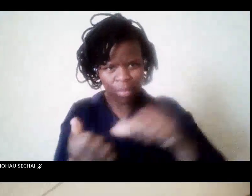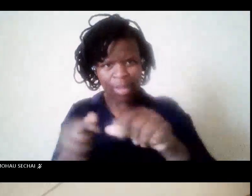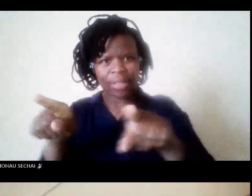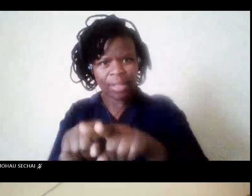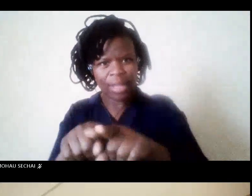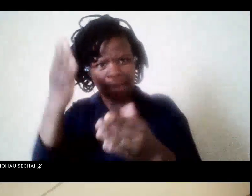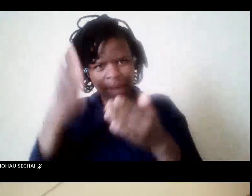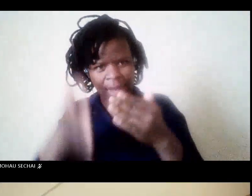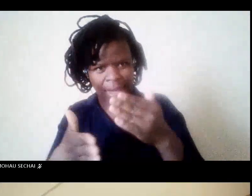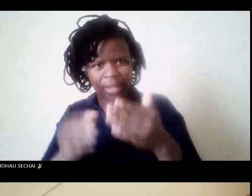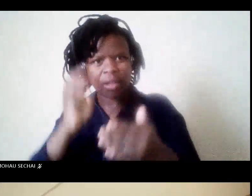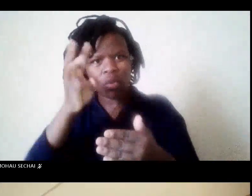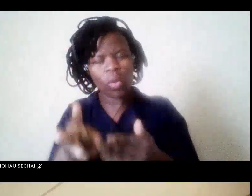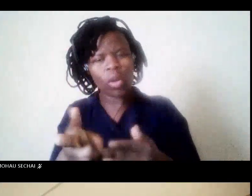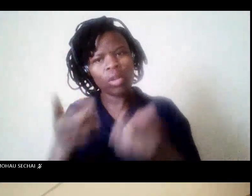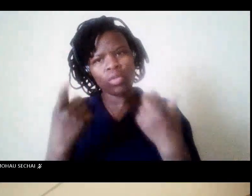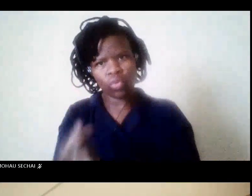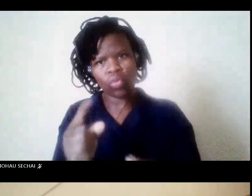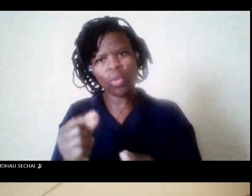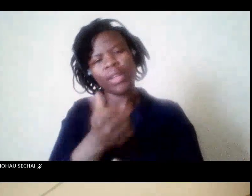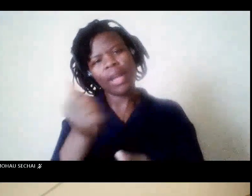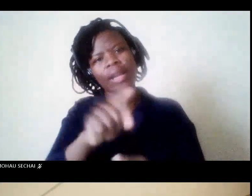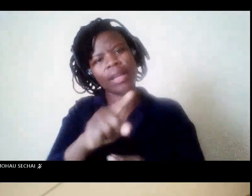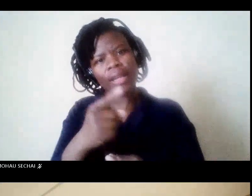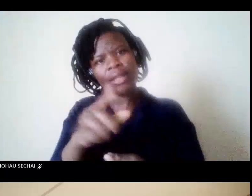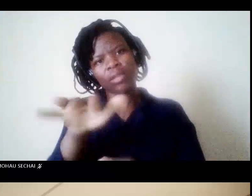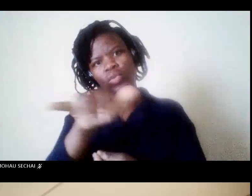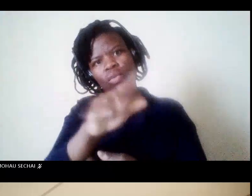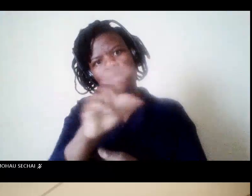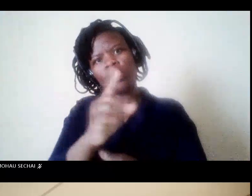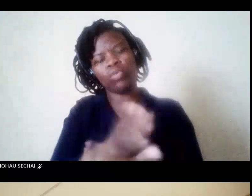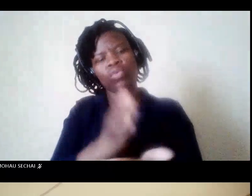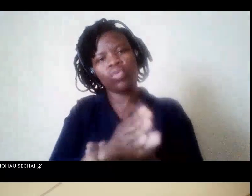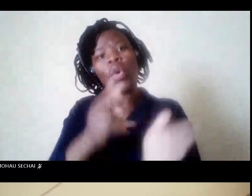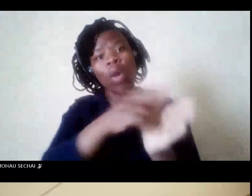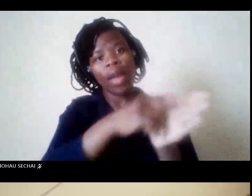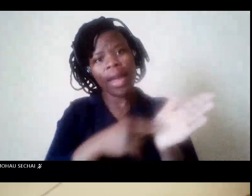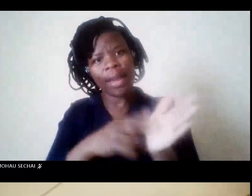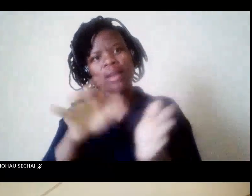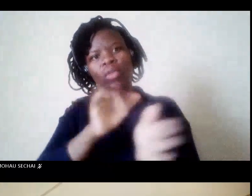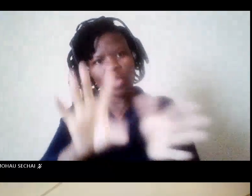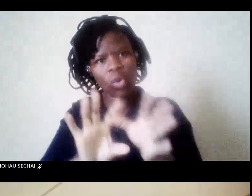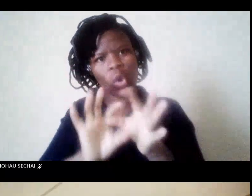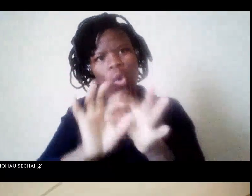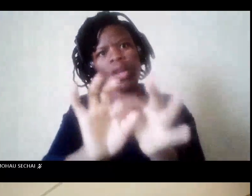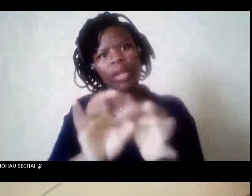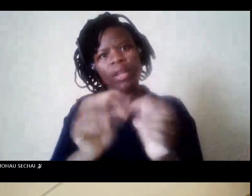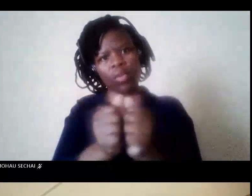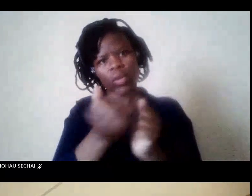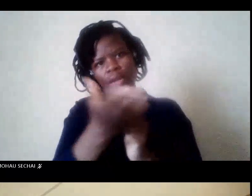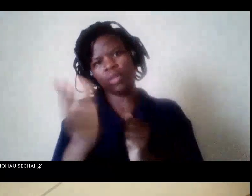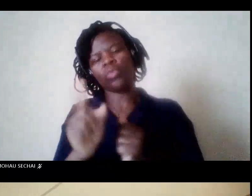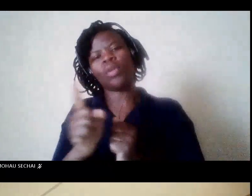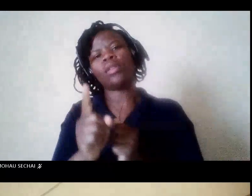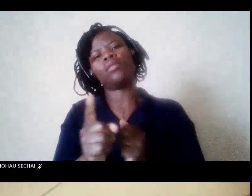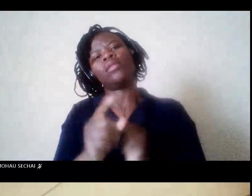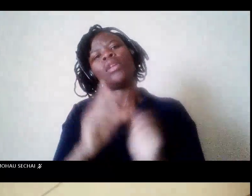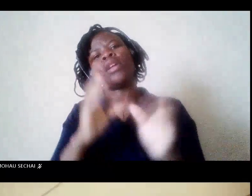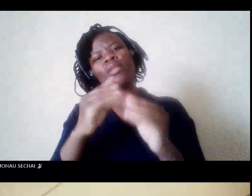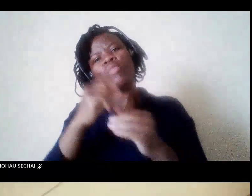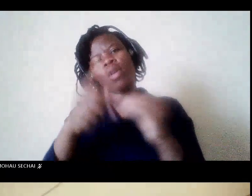now draw upon some of the things which he's highlighting, which connects to these first aspects which we've spoken about,